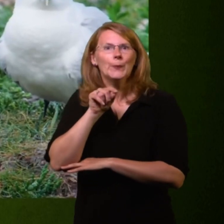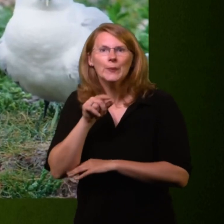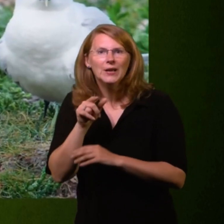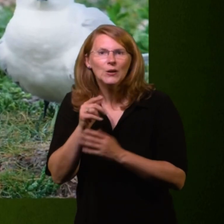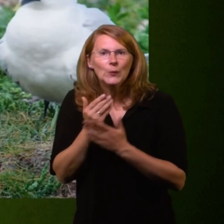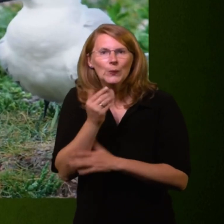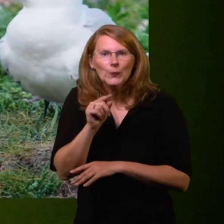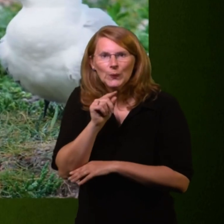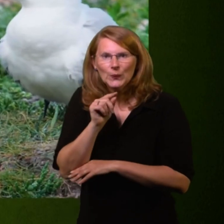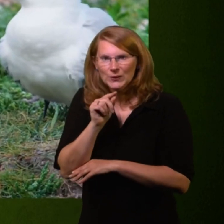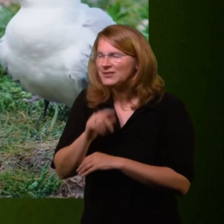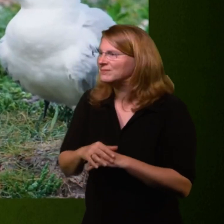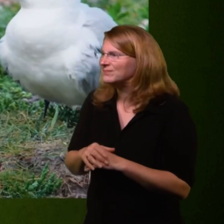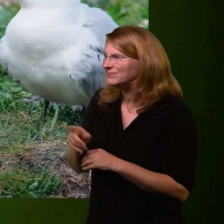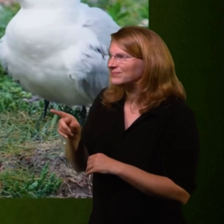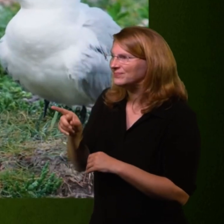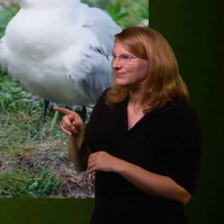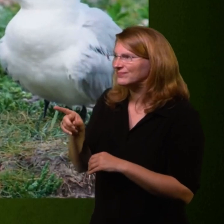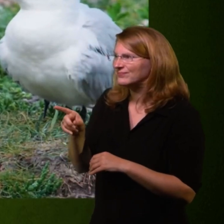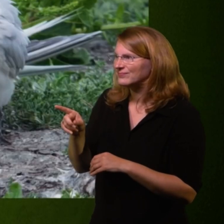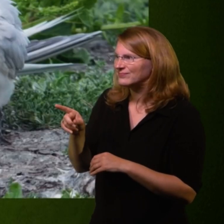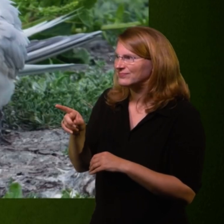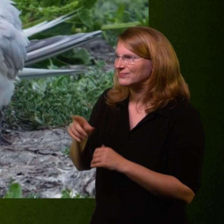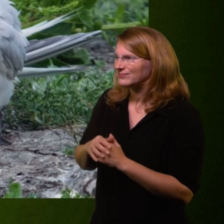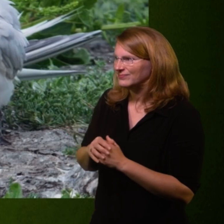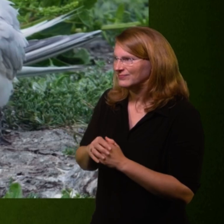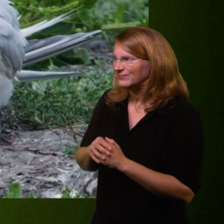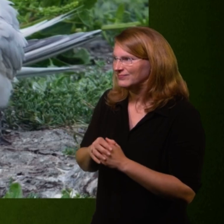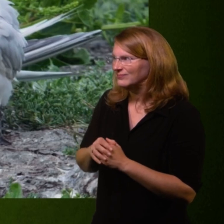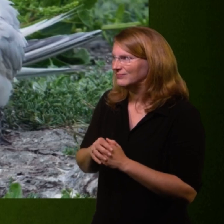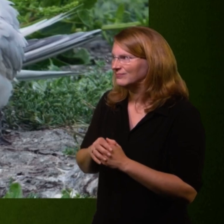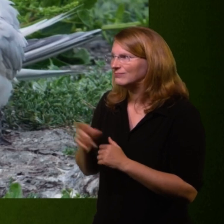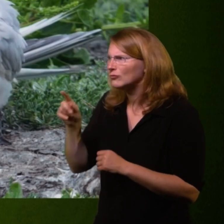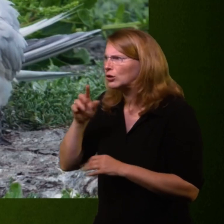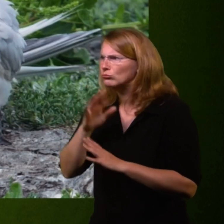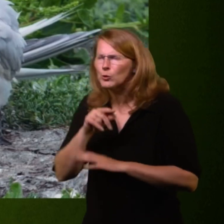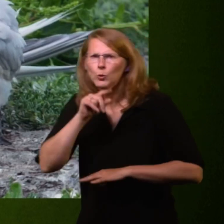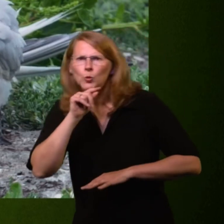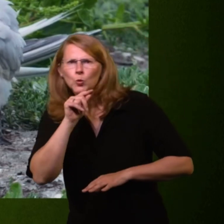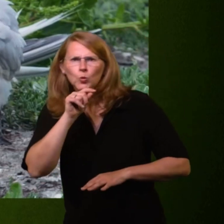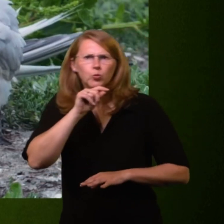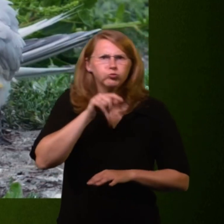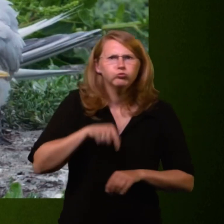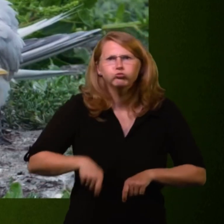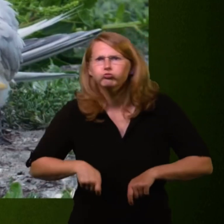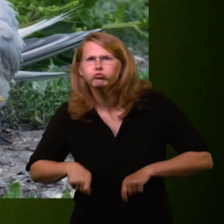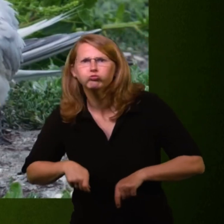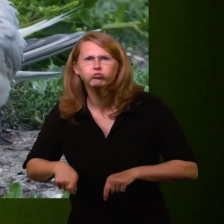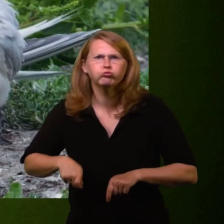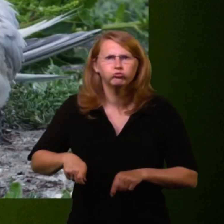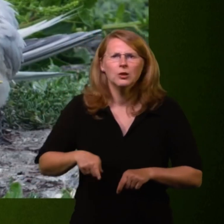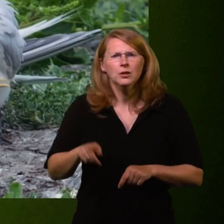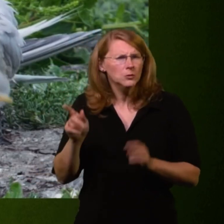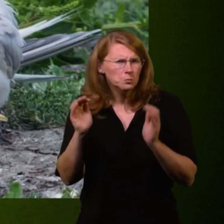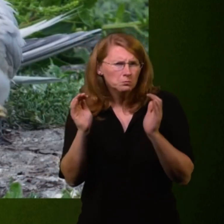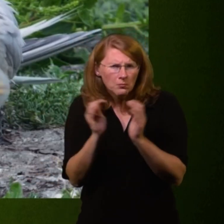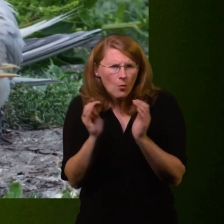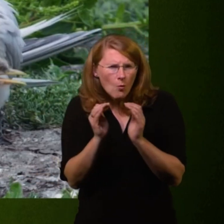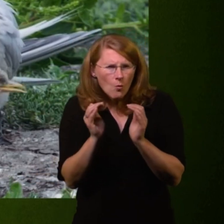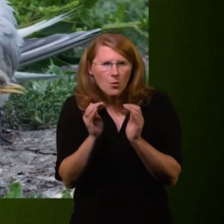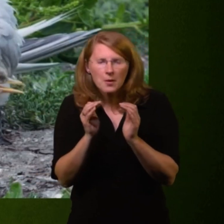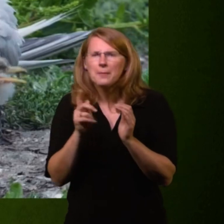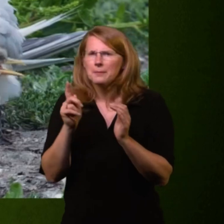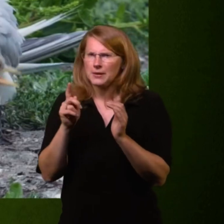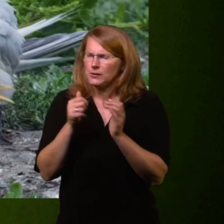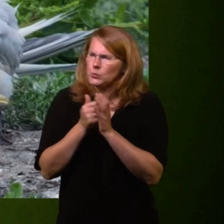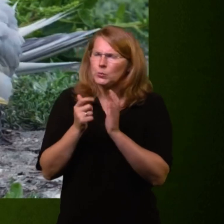The chicks are precocial. They'll be hatched out in this downy covering. They're also very mobile right from the get-go. Initially, when